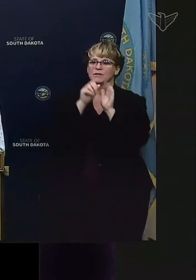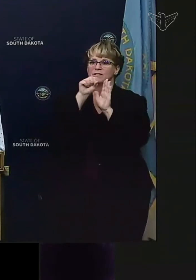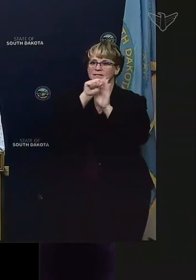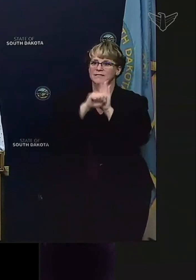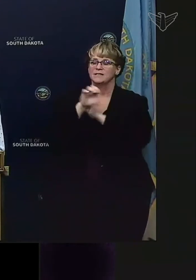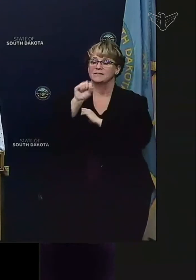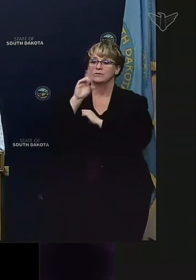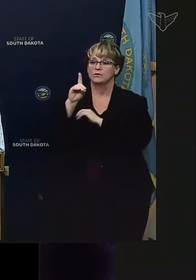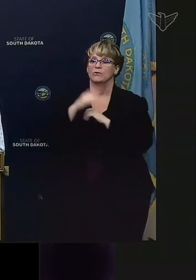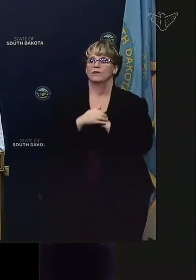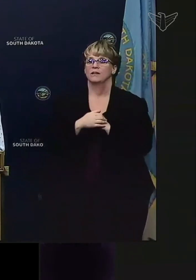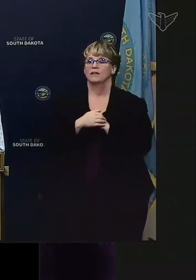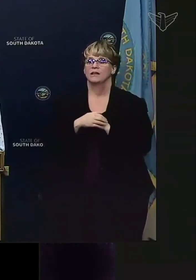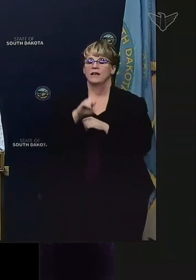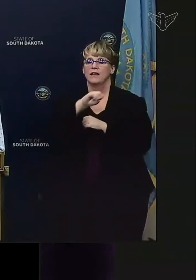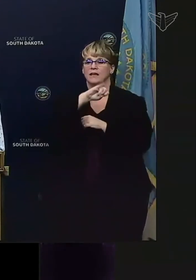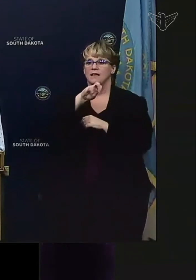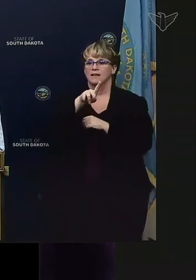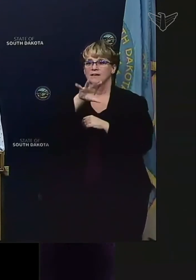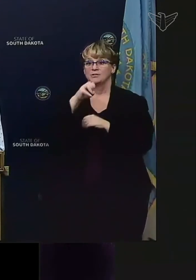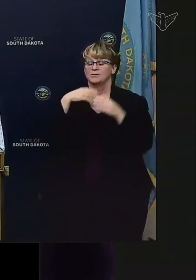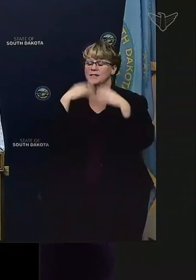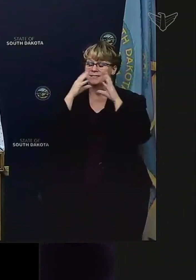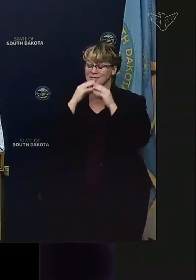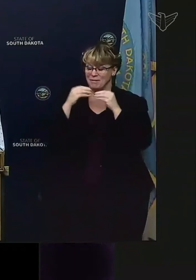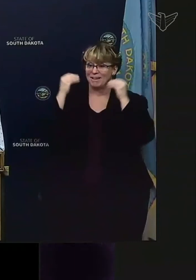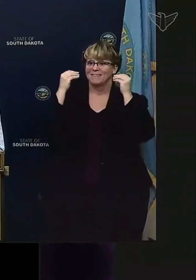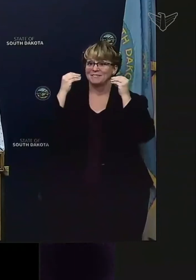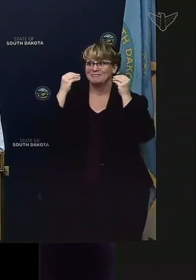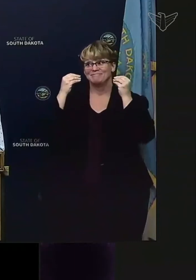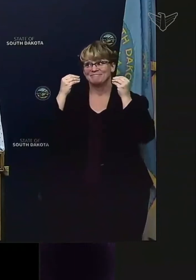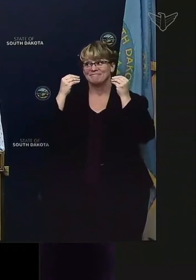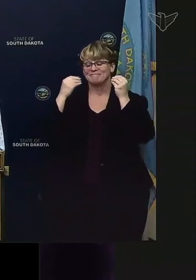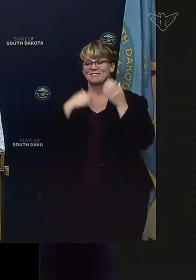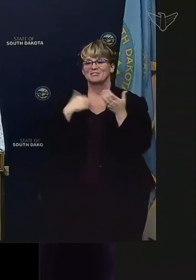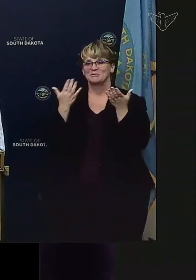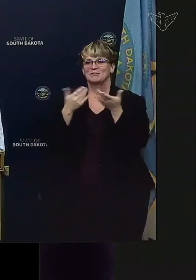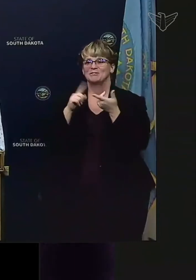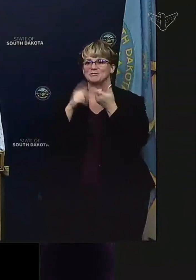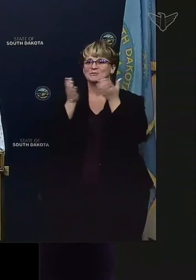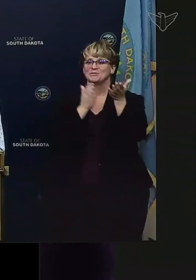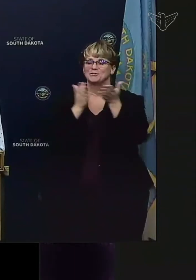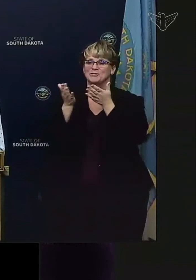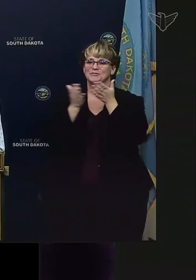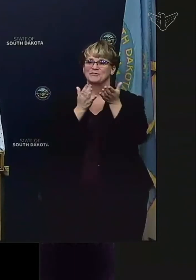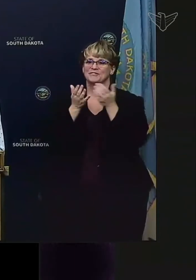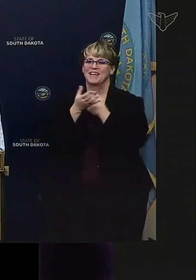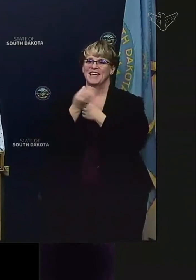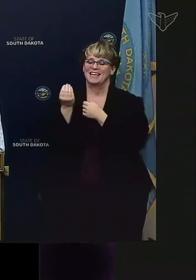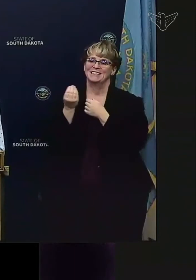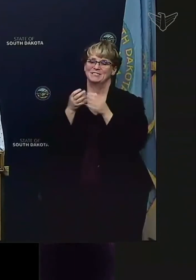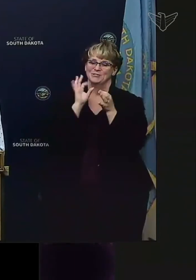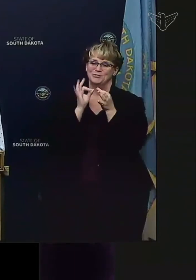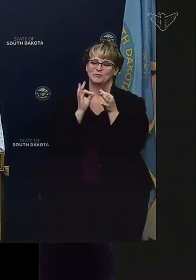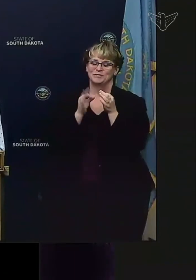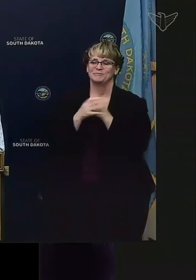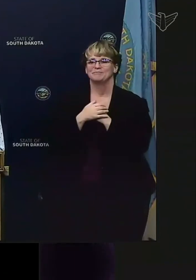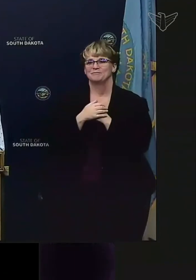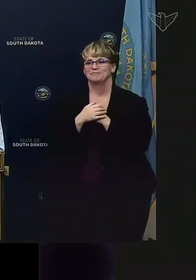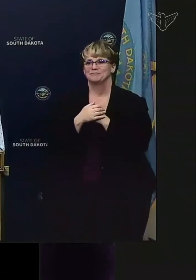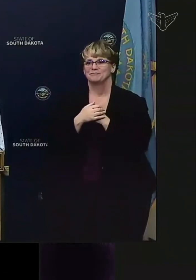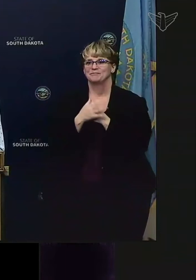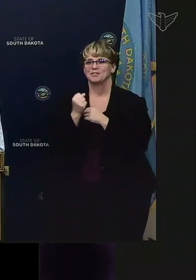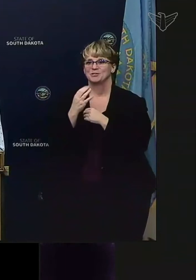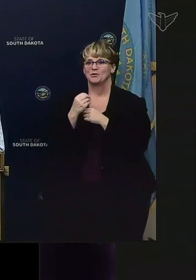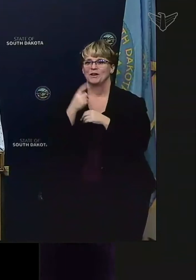with. She has had a smile on her face. She has been here to serve, and she is a gem.